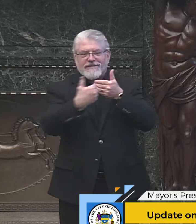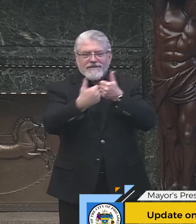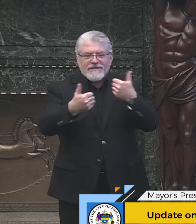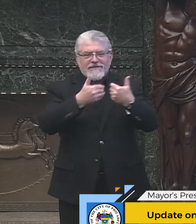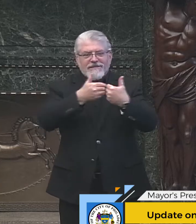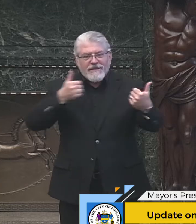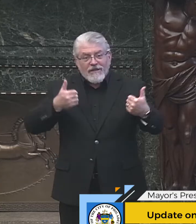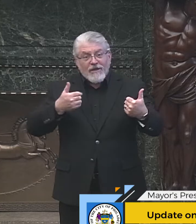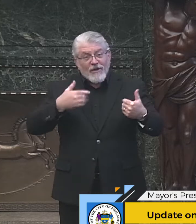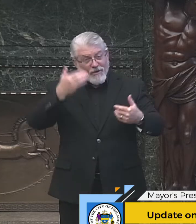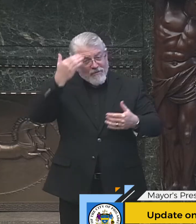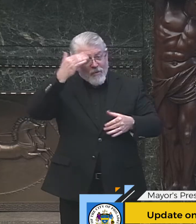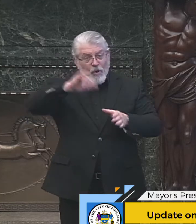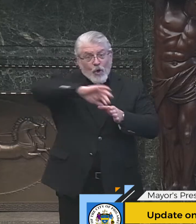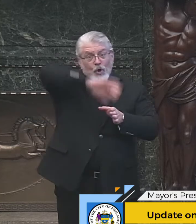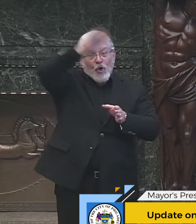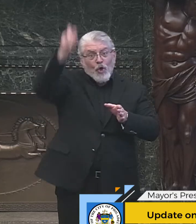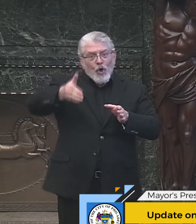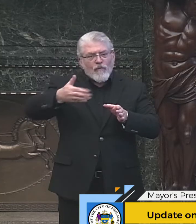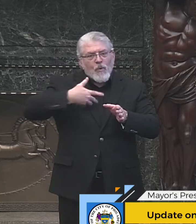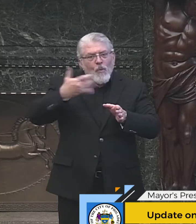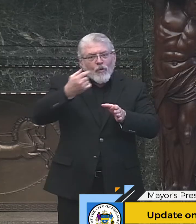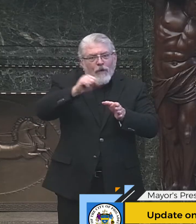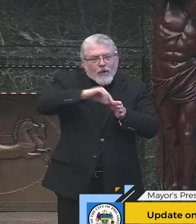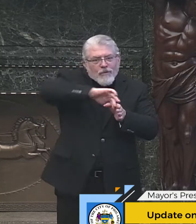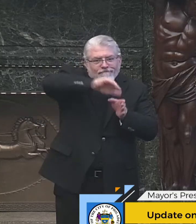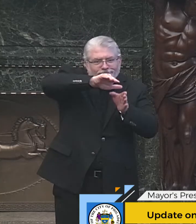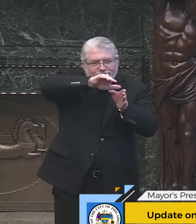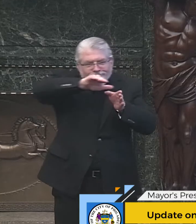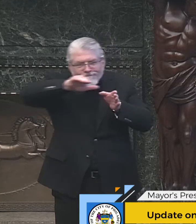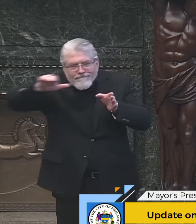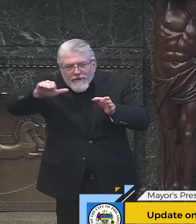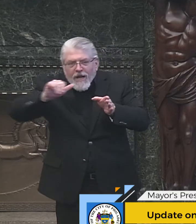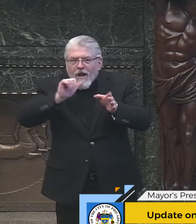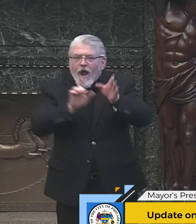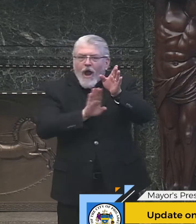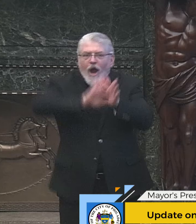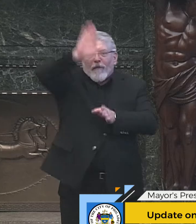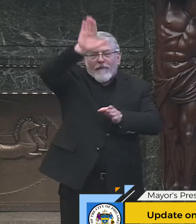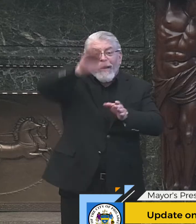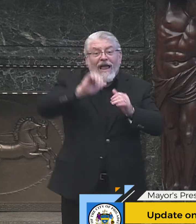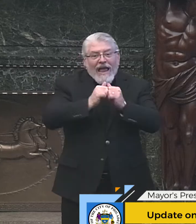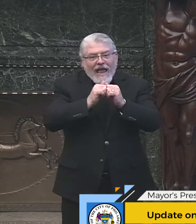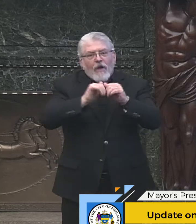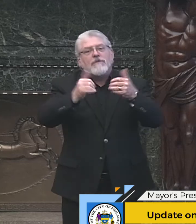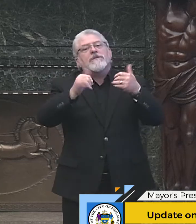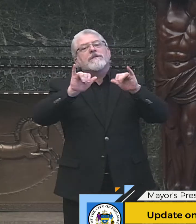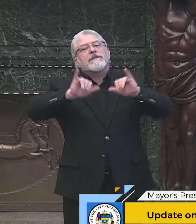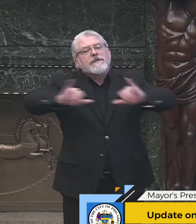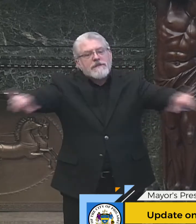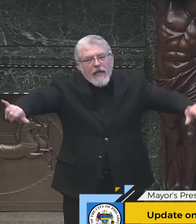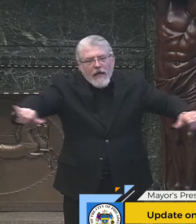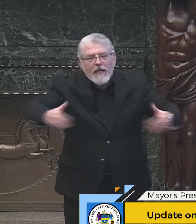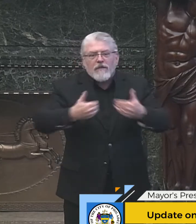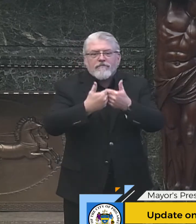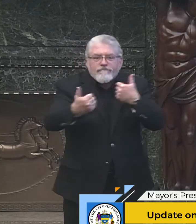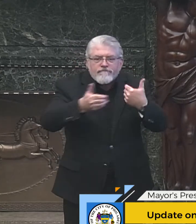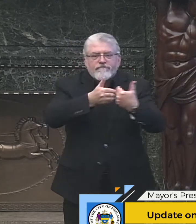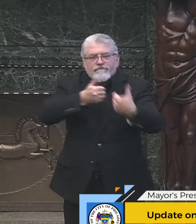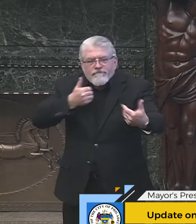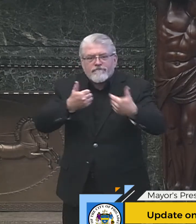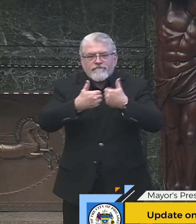That means that the healthcare system has facilities available for people who need it. So stay away from other people, wash your